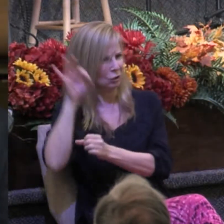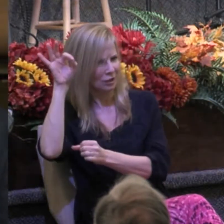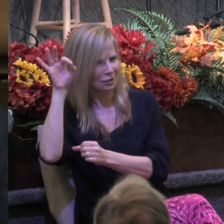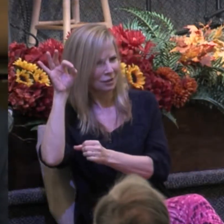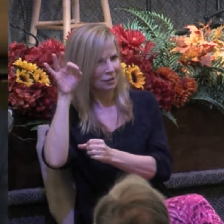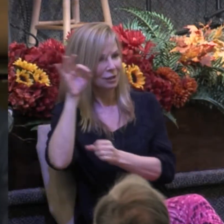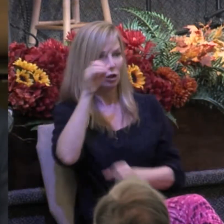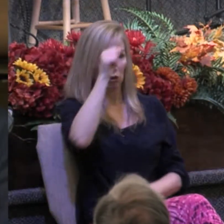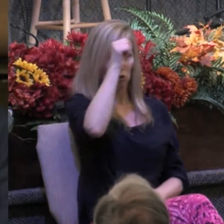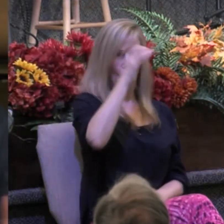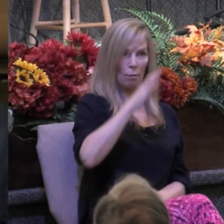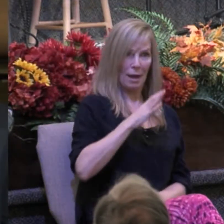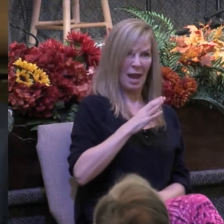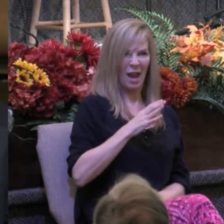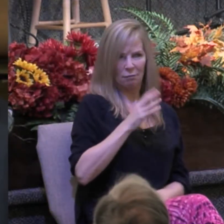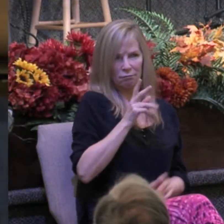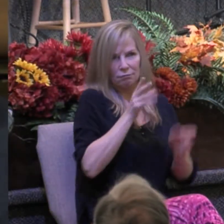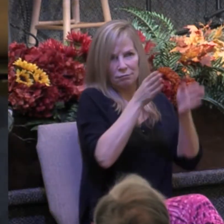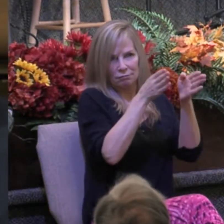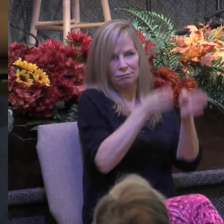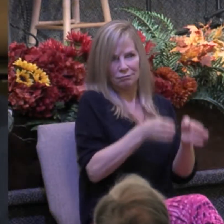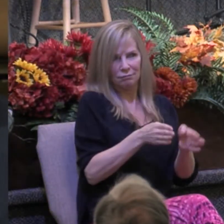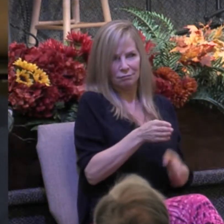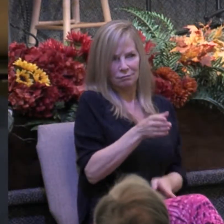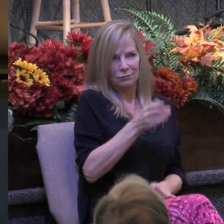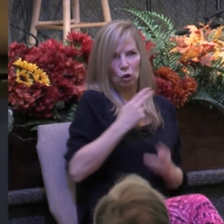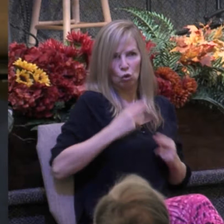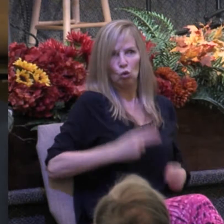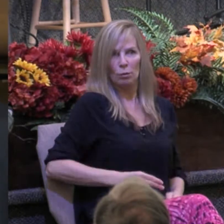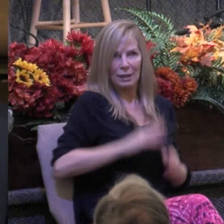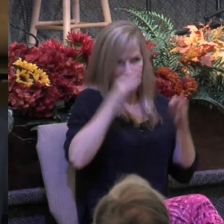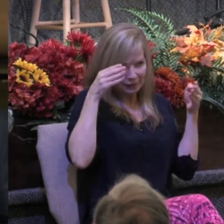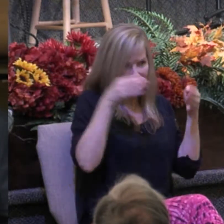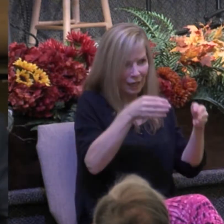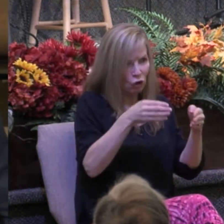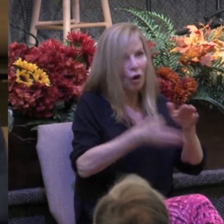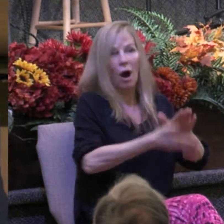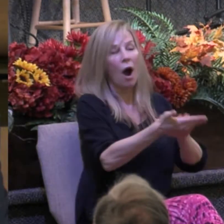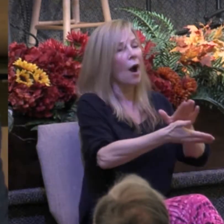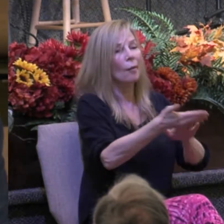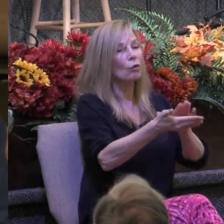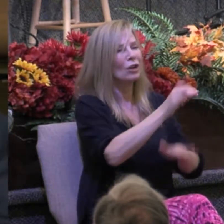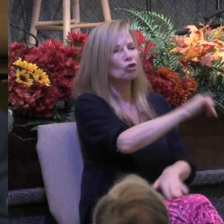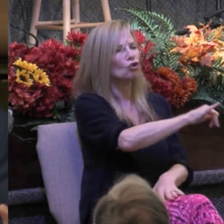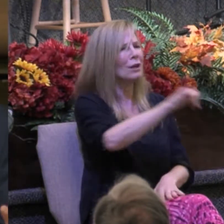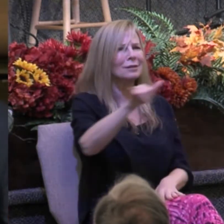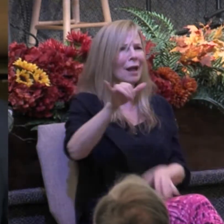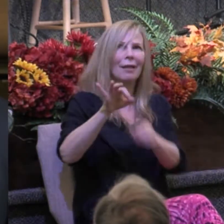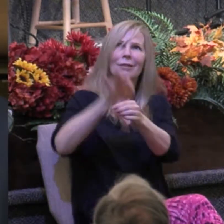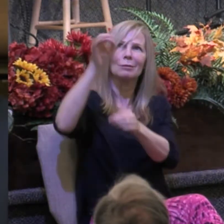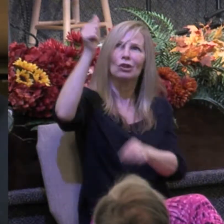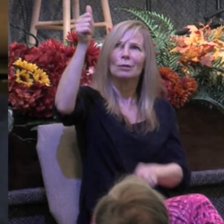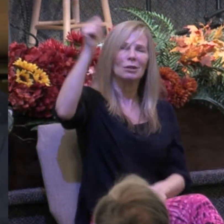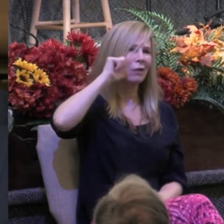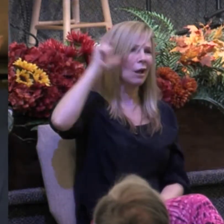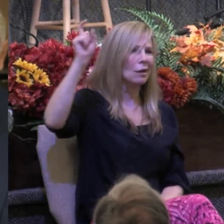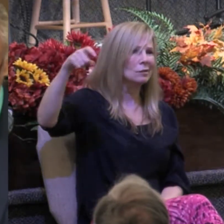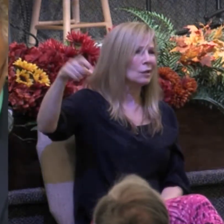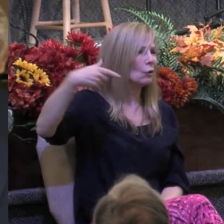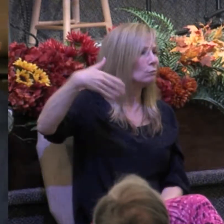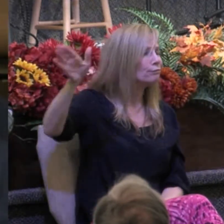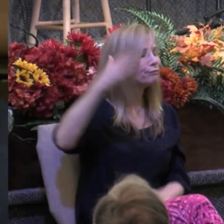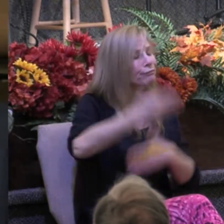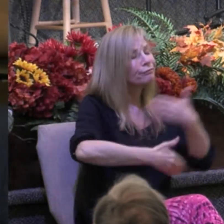ministry virtually operates as if the Holy Spirit were unnecessary." Those are profound words. Profound.